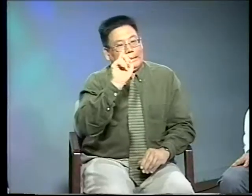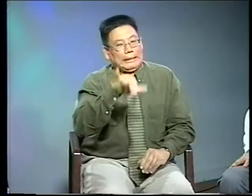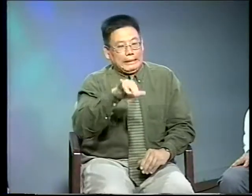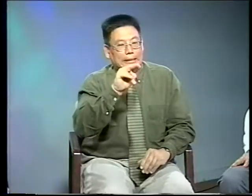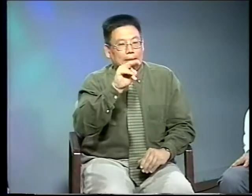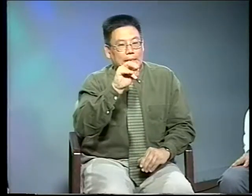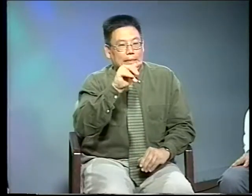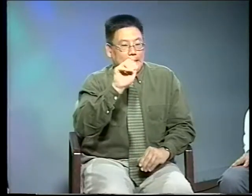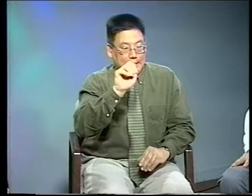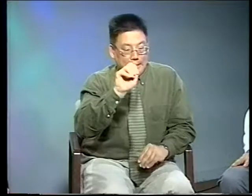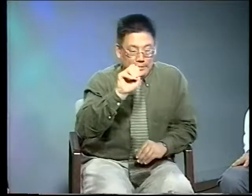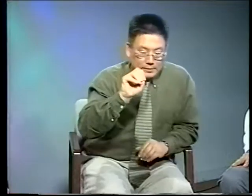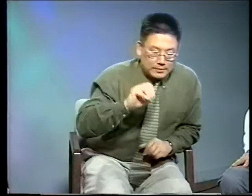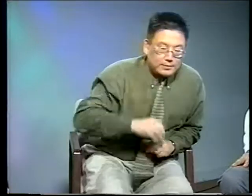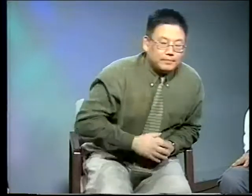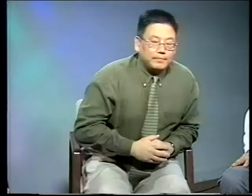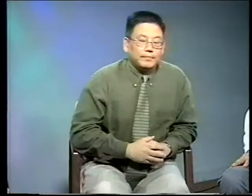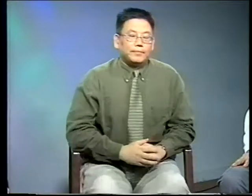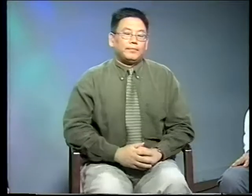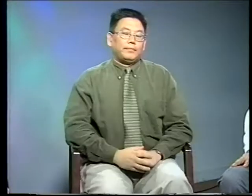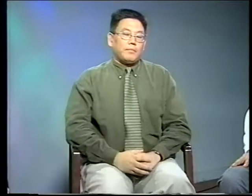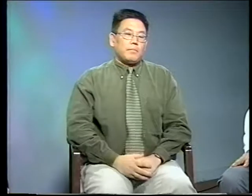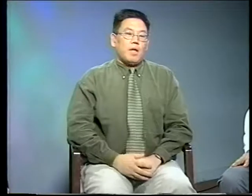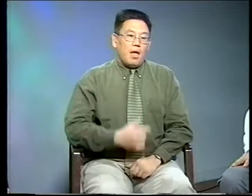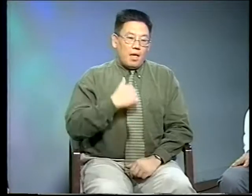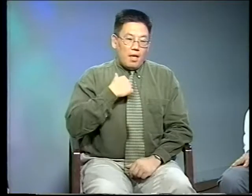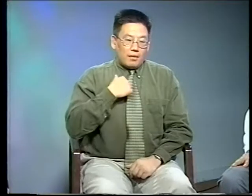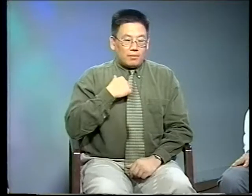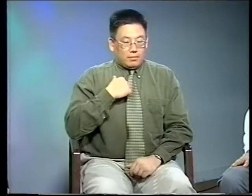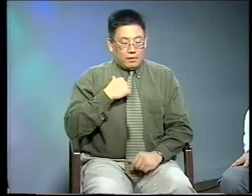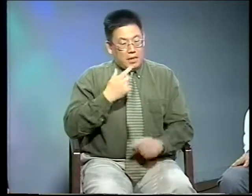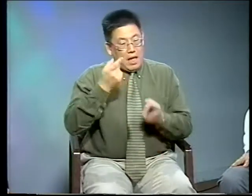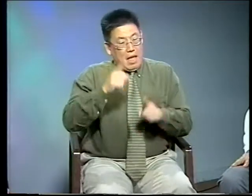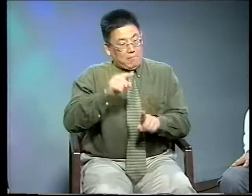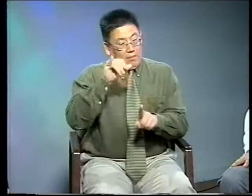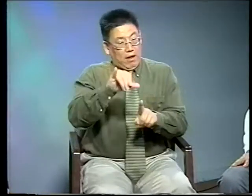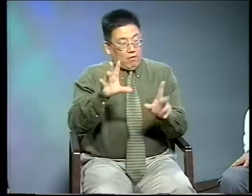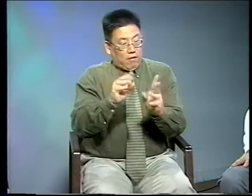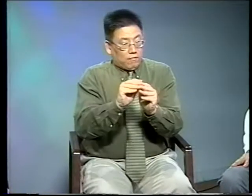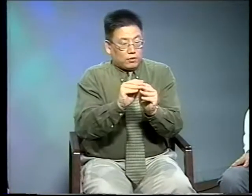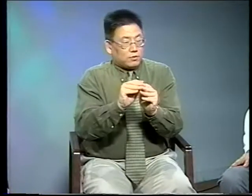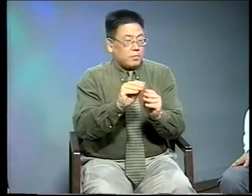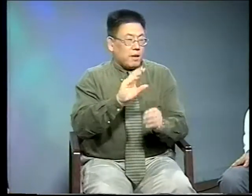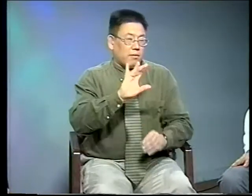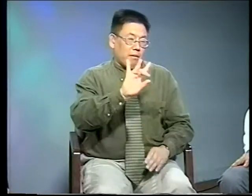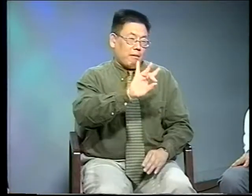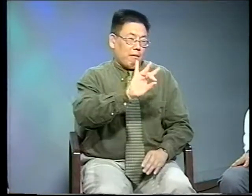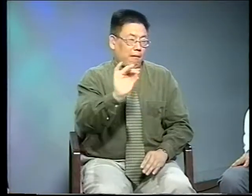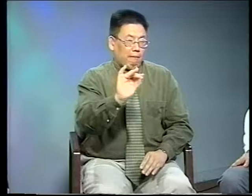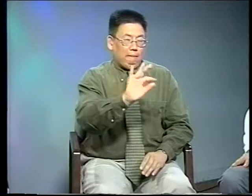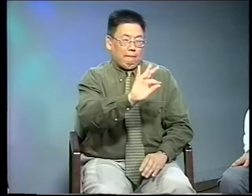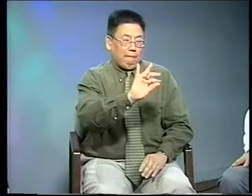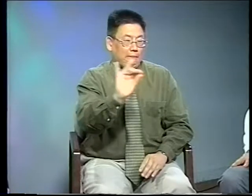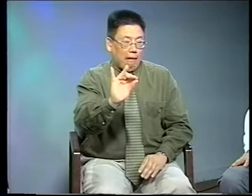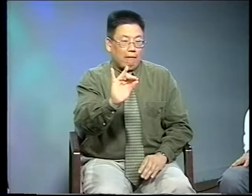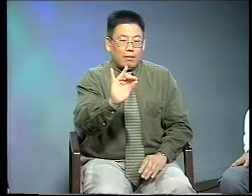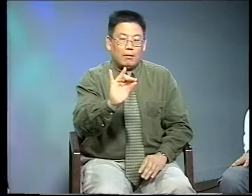And at that conference, it was about 80 to 90% hearing Asian American people.